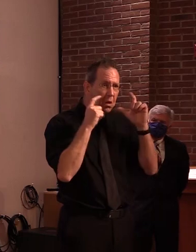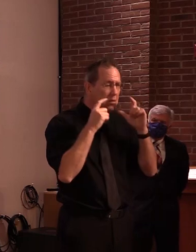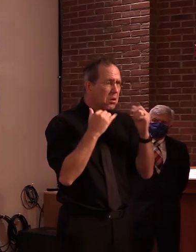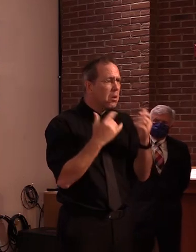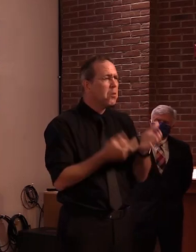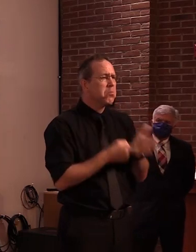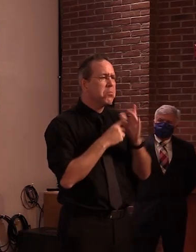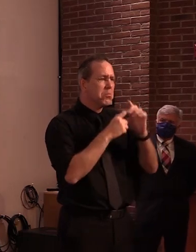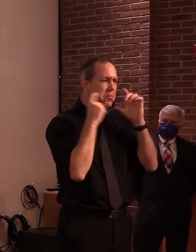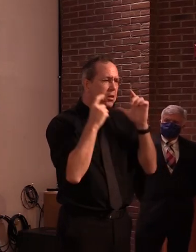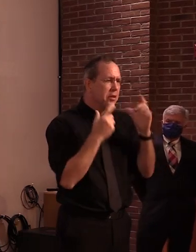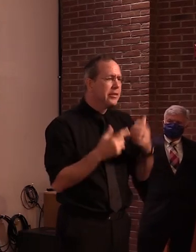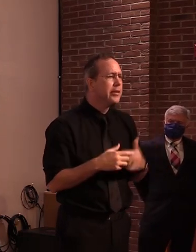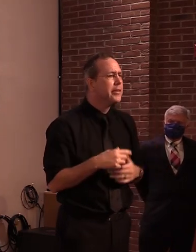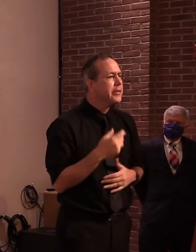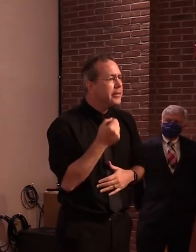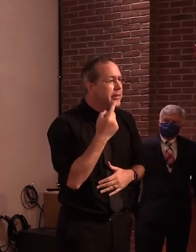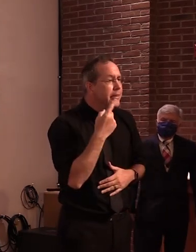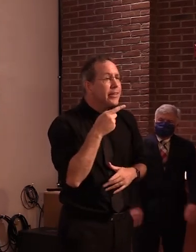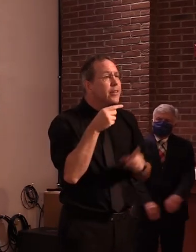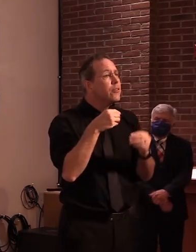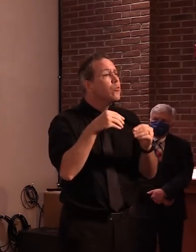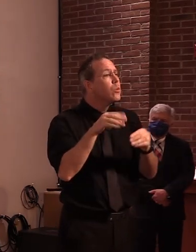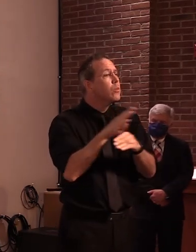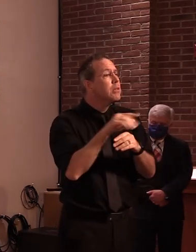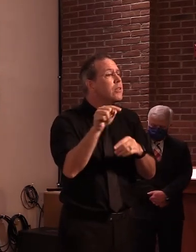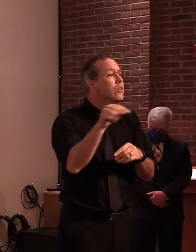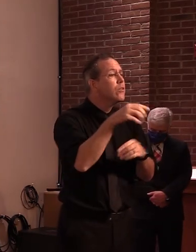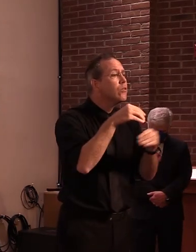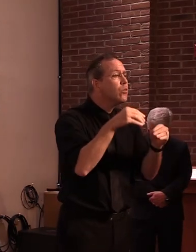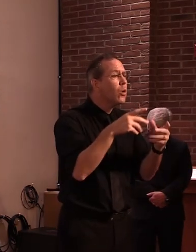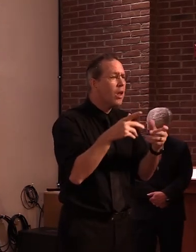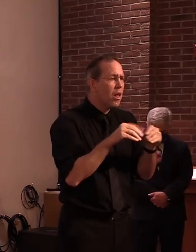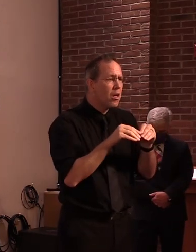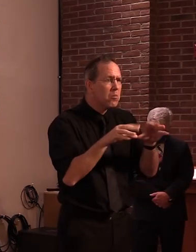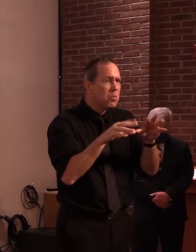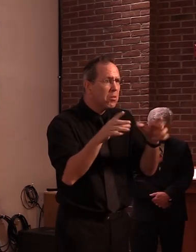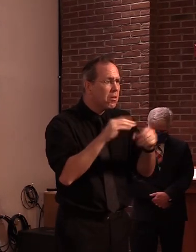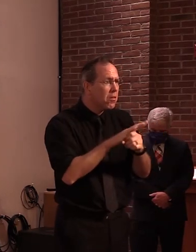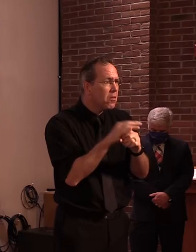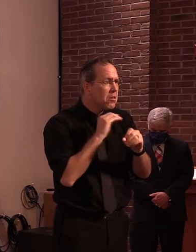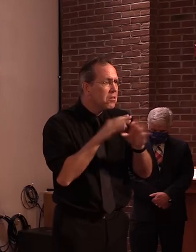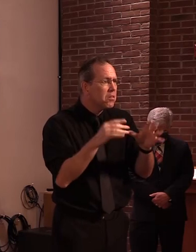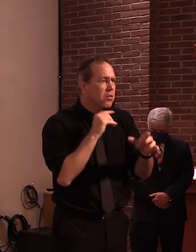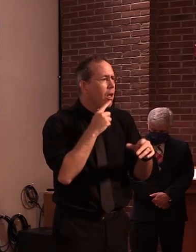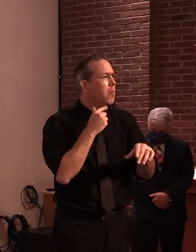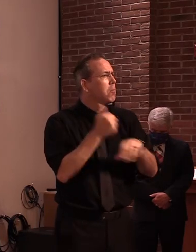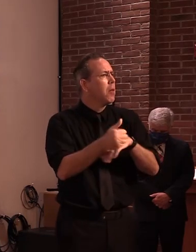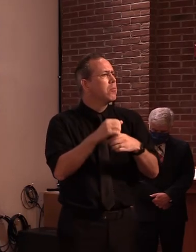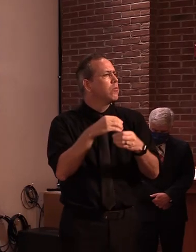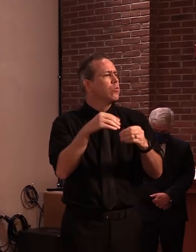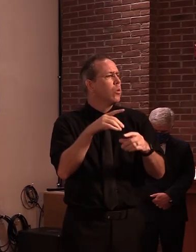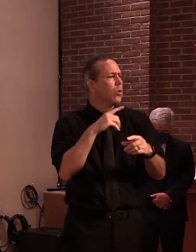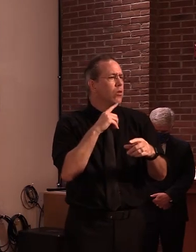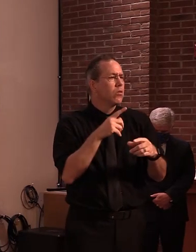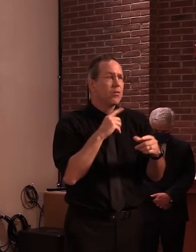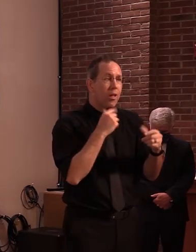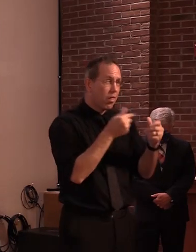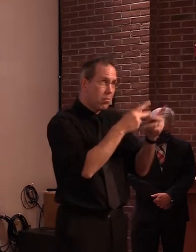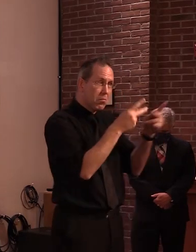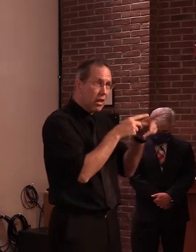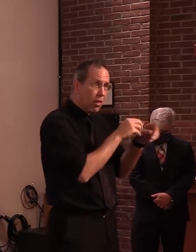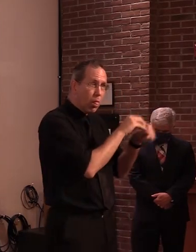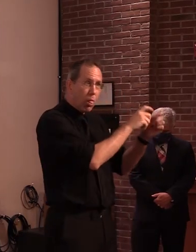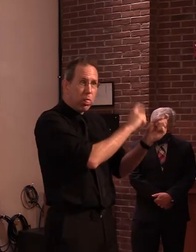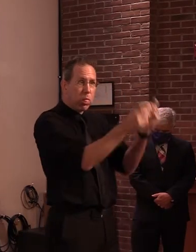where we're seeing all of the transmission of this virus. We're seeing it in other settings. So. This was